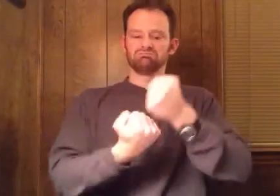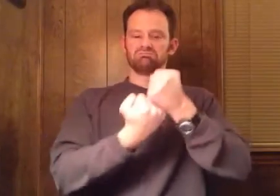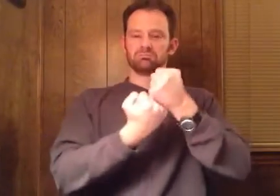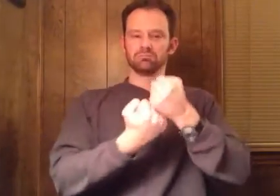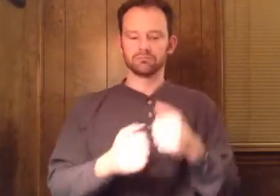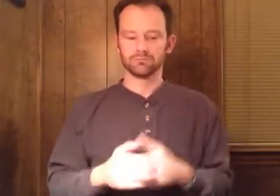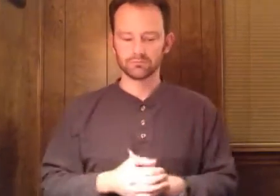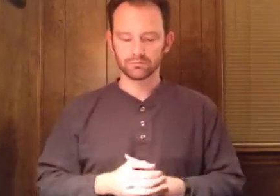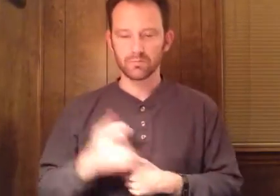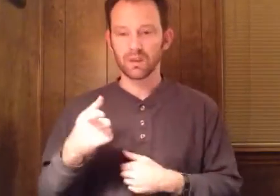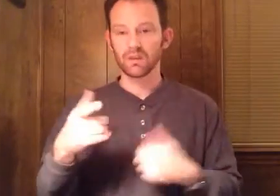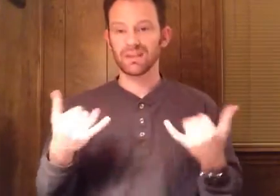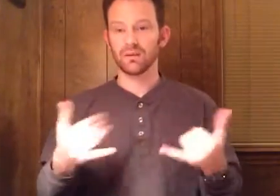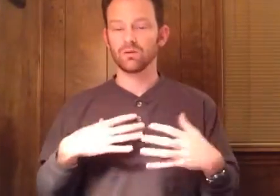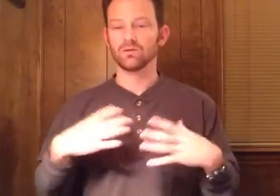hurts. 5,